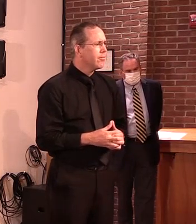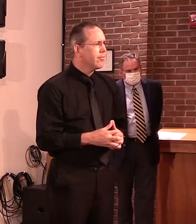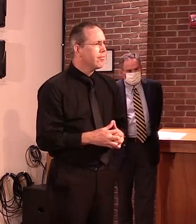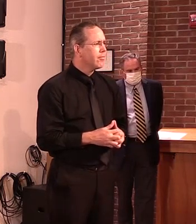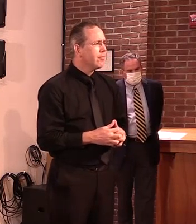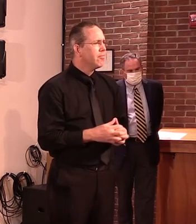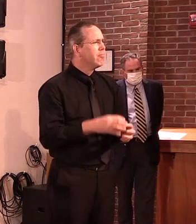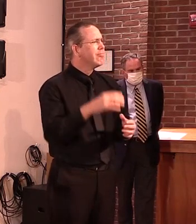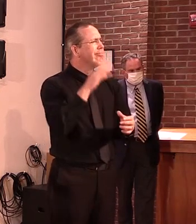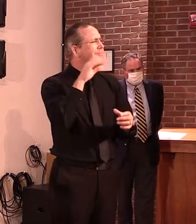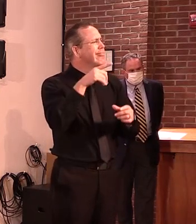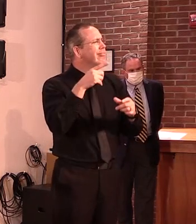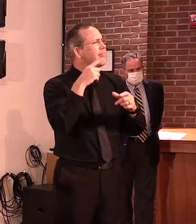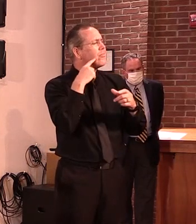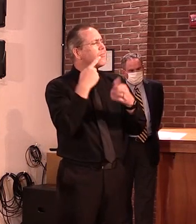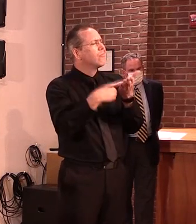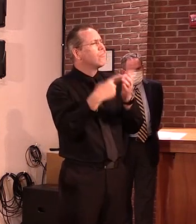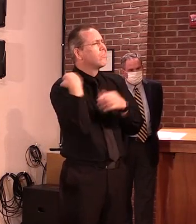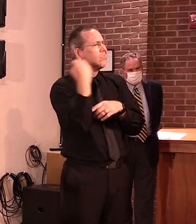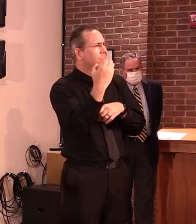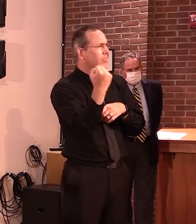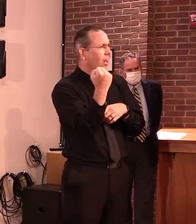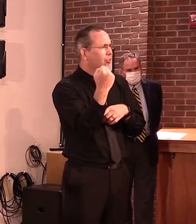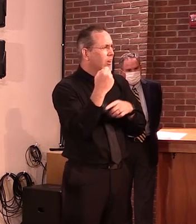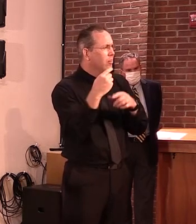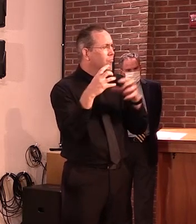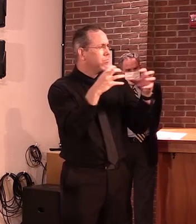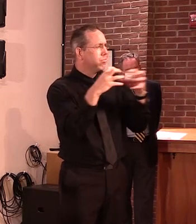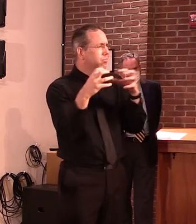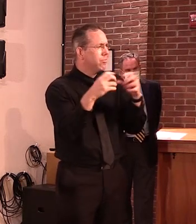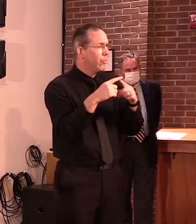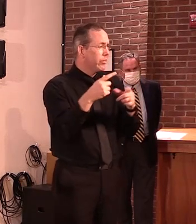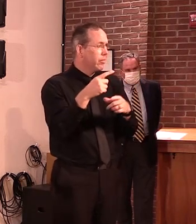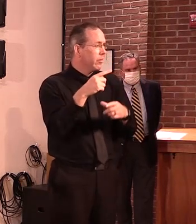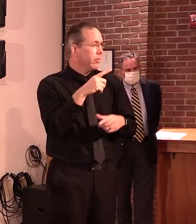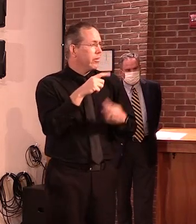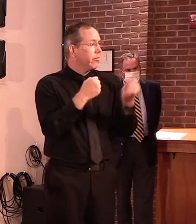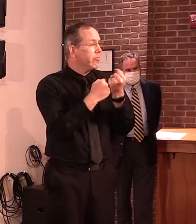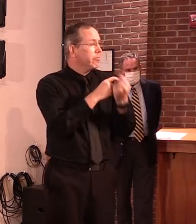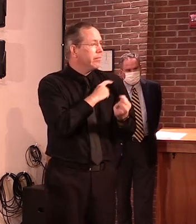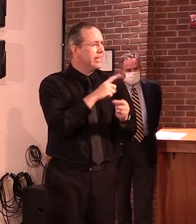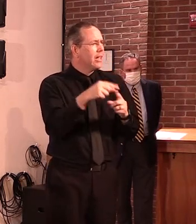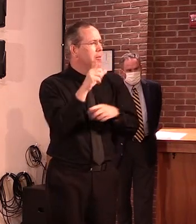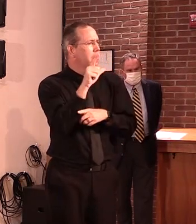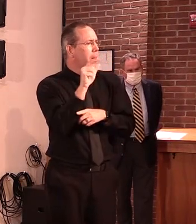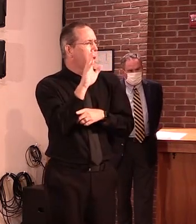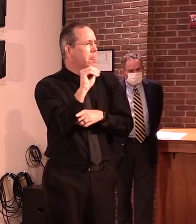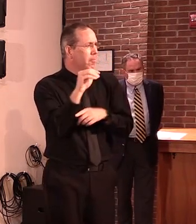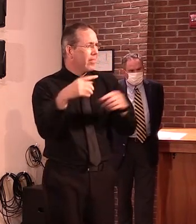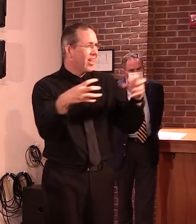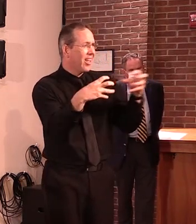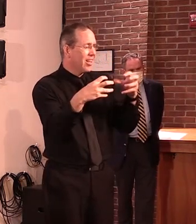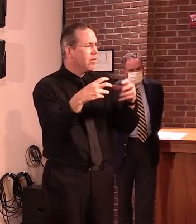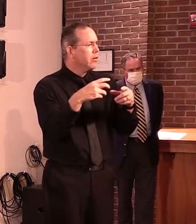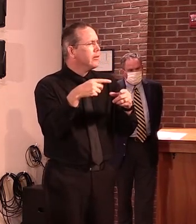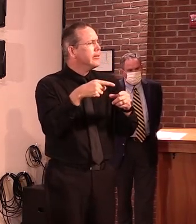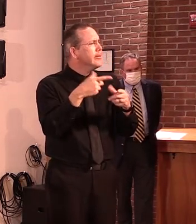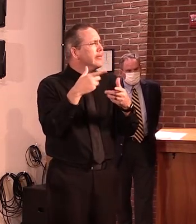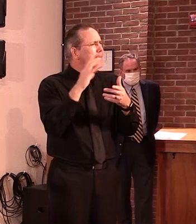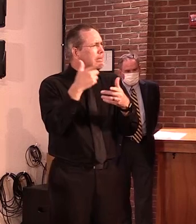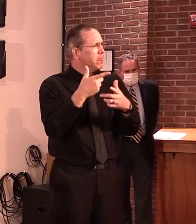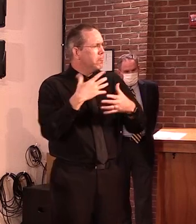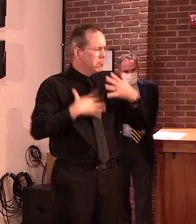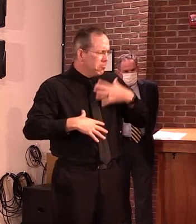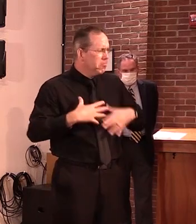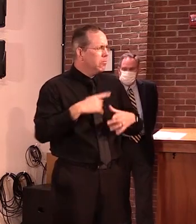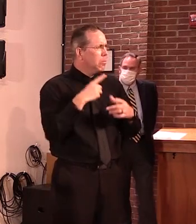equity, but do these tactics concern you? Yeah, obviously. I've been a promoter of respect and civility,